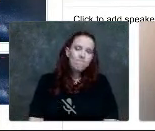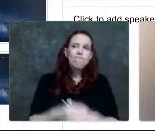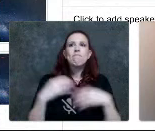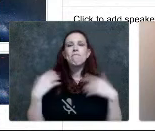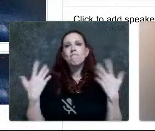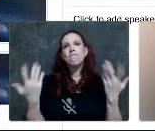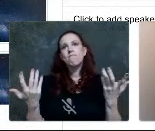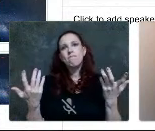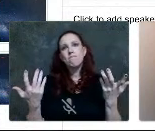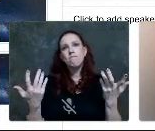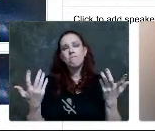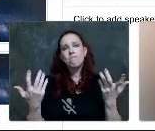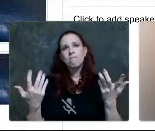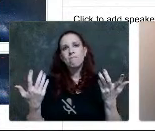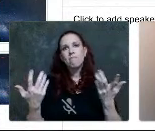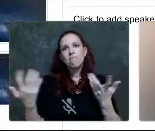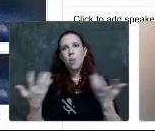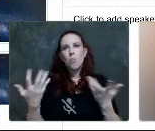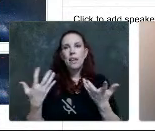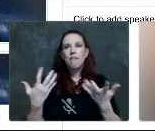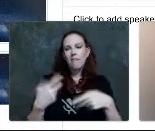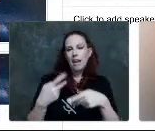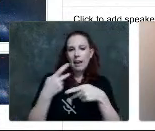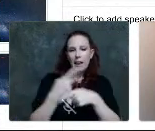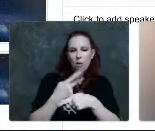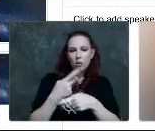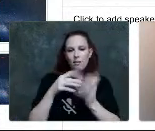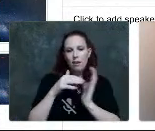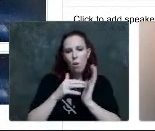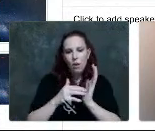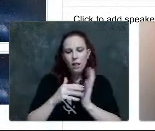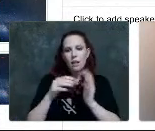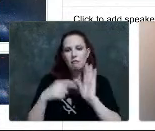I gave sort of a calculate type example.